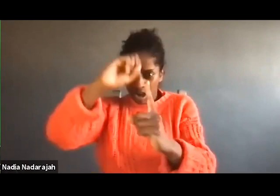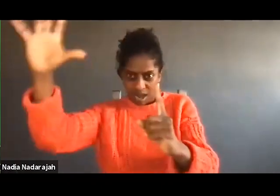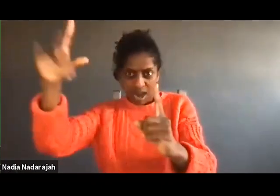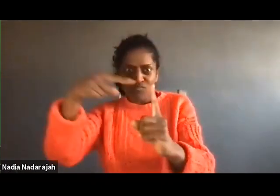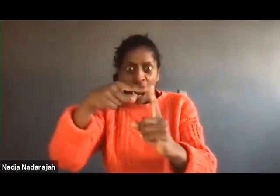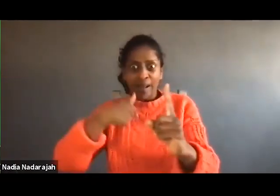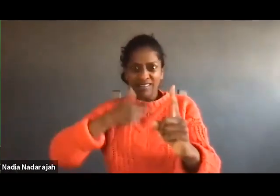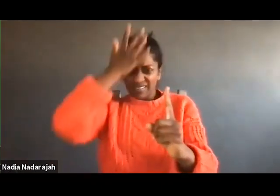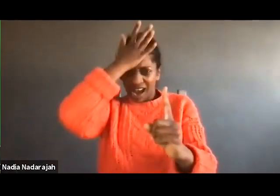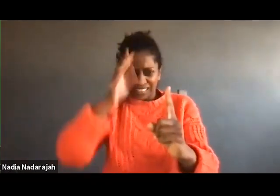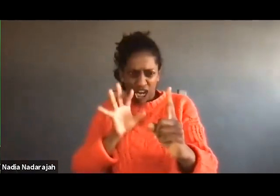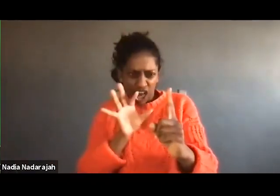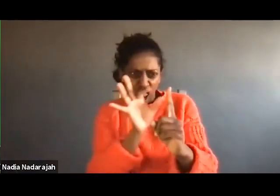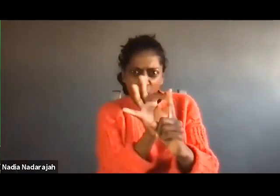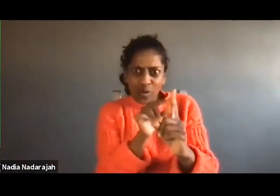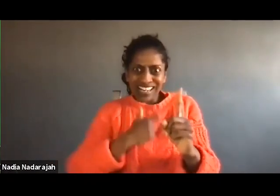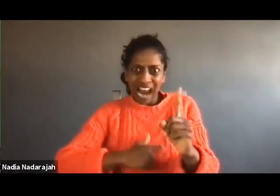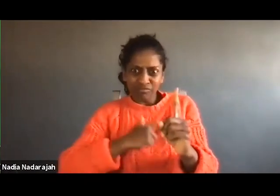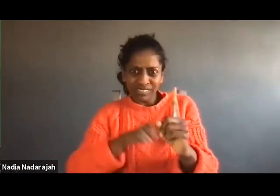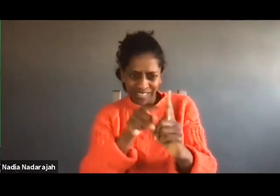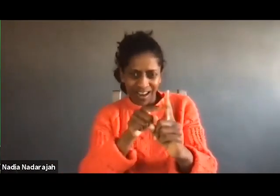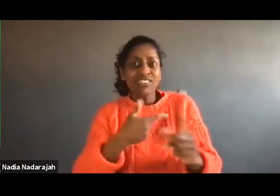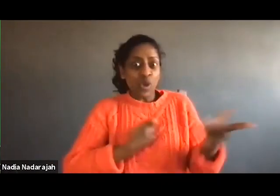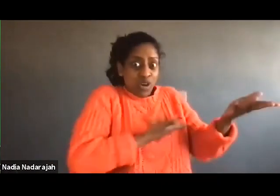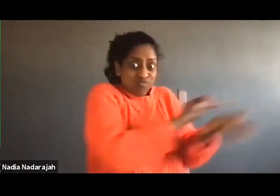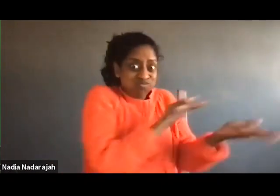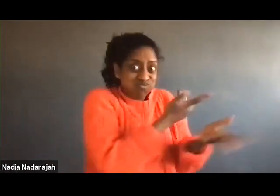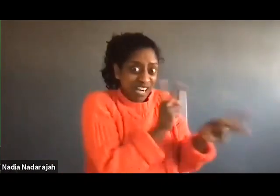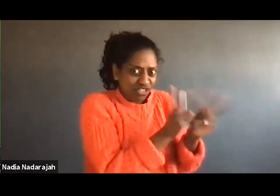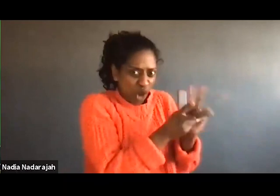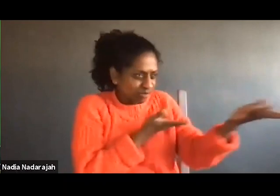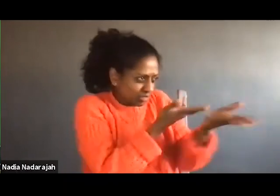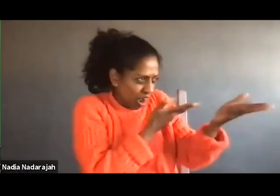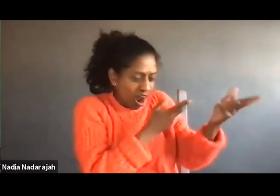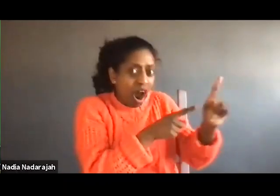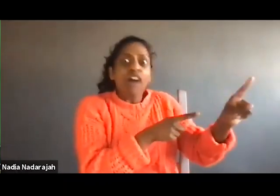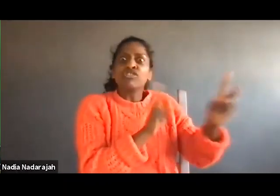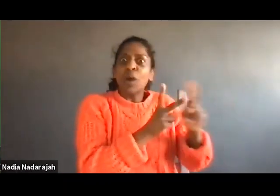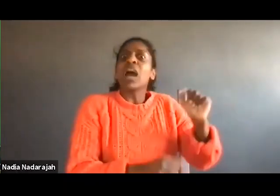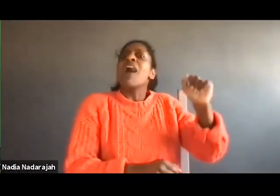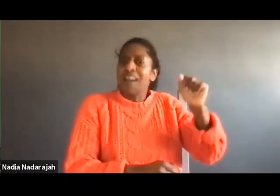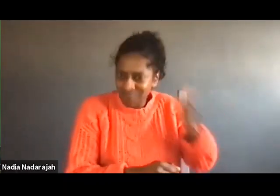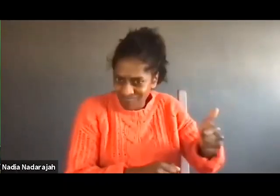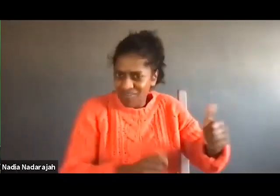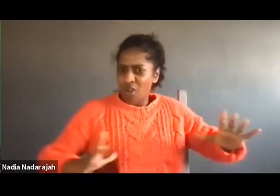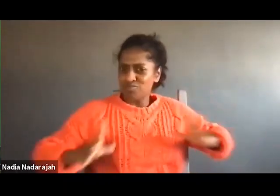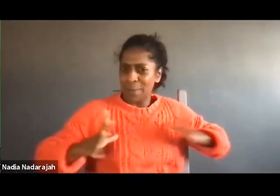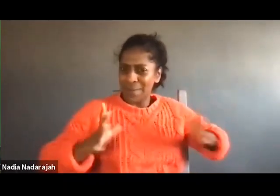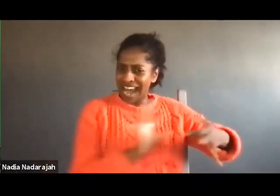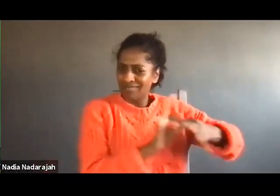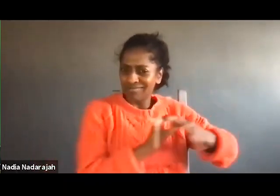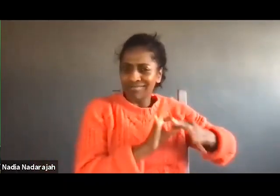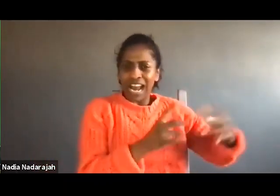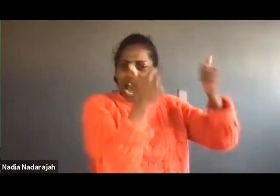characters and really get into role. So I quite like to adopt this character that I want